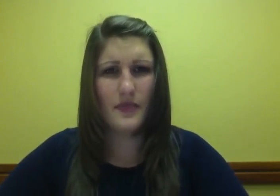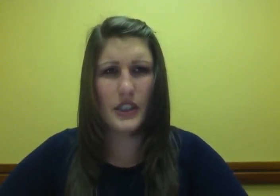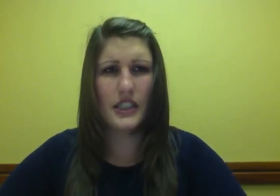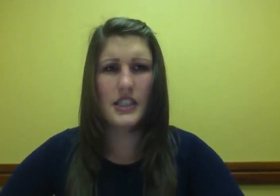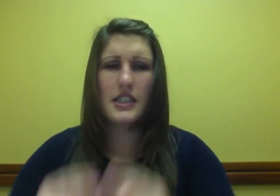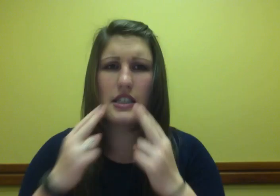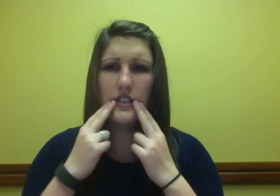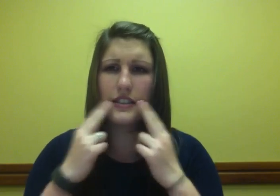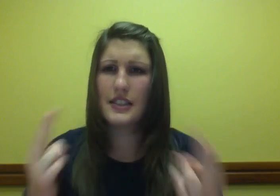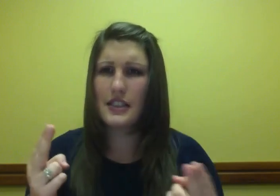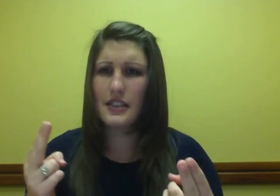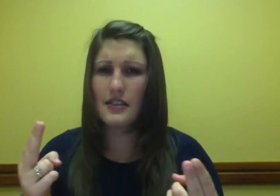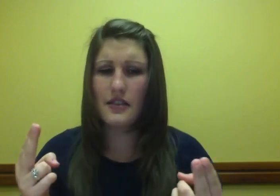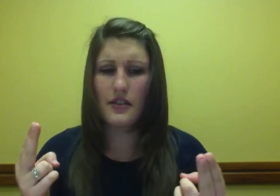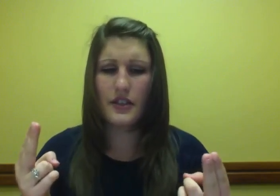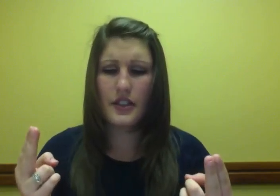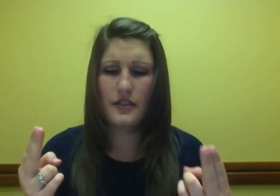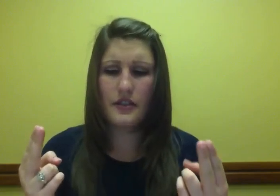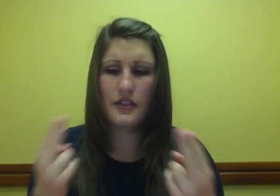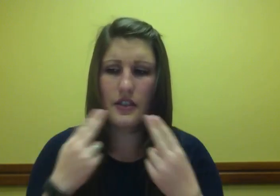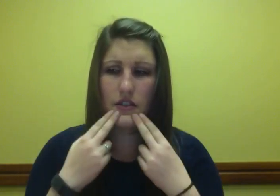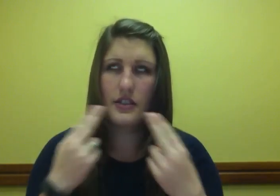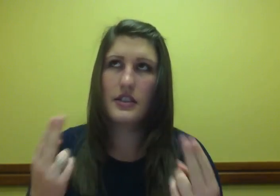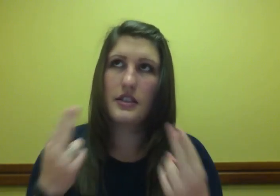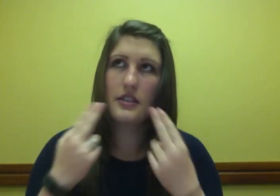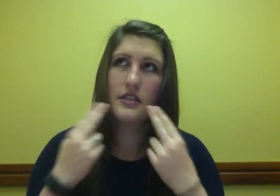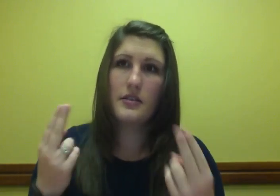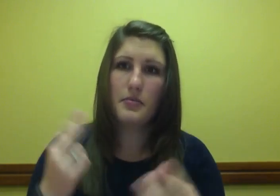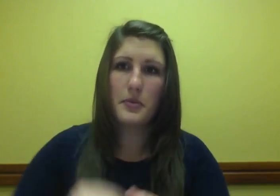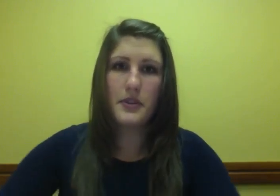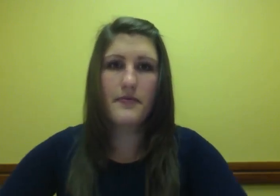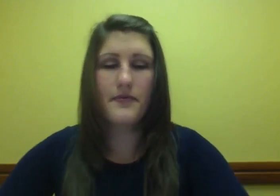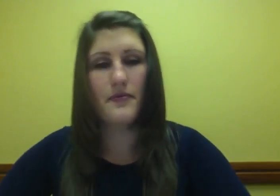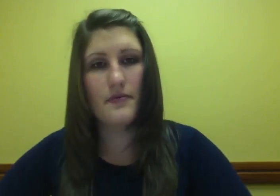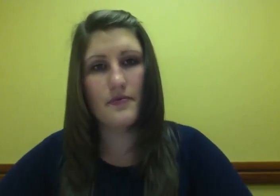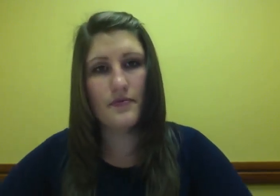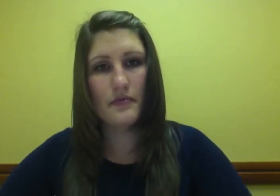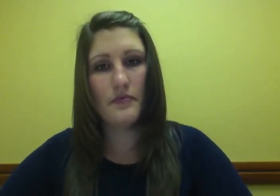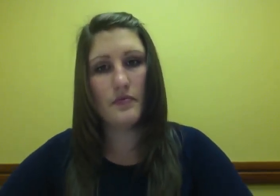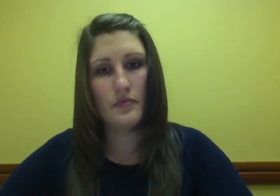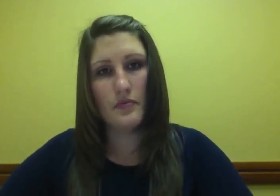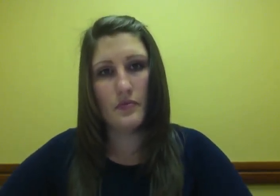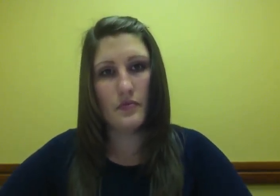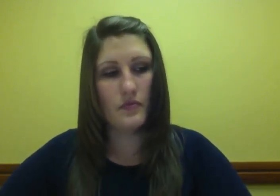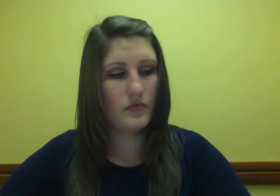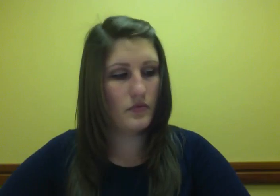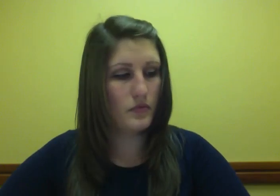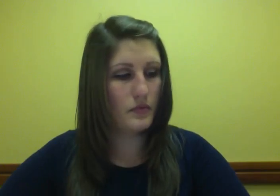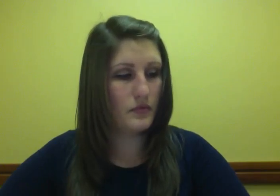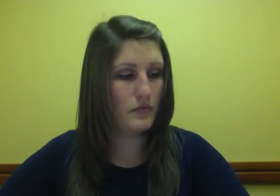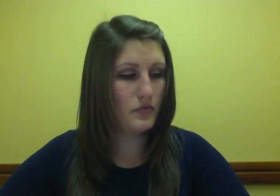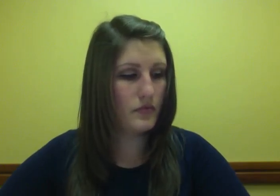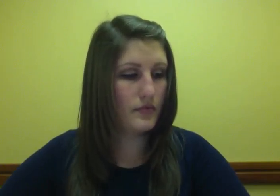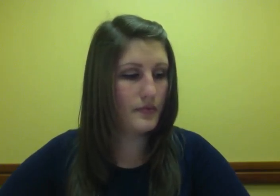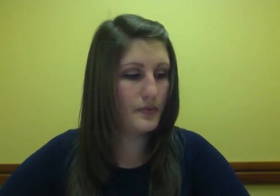Or innocent? I think that's innocent also, right? Similar tragedies are happening in Europe now, right? Tell me